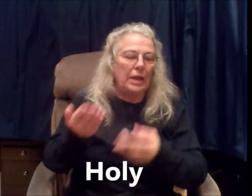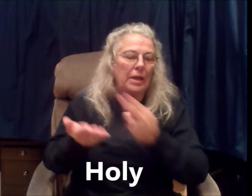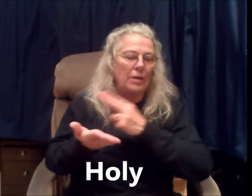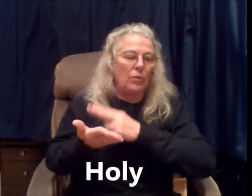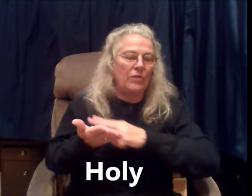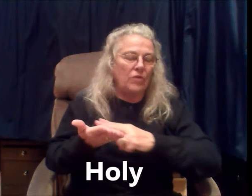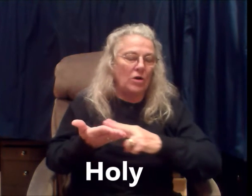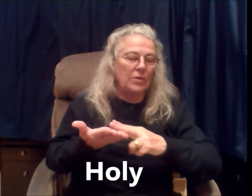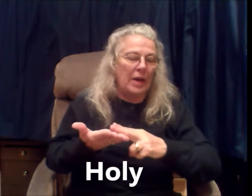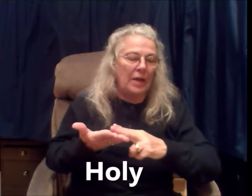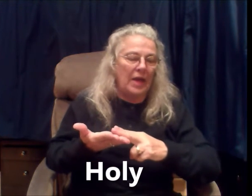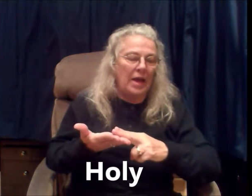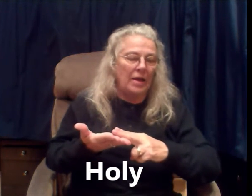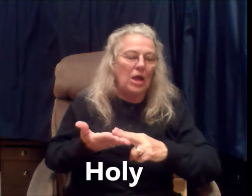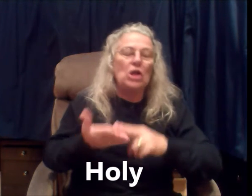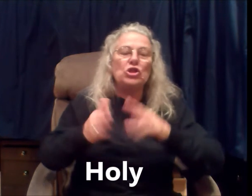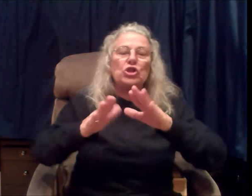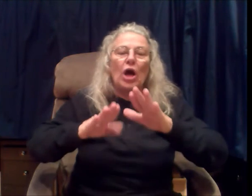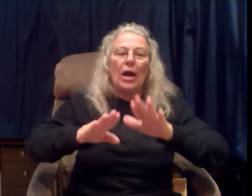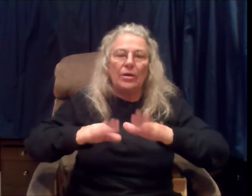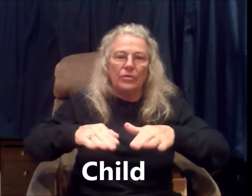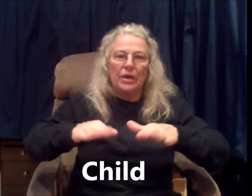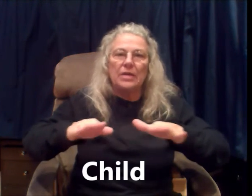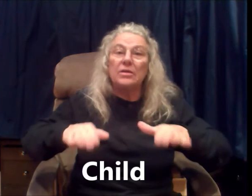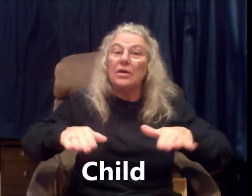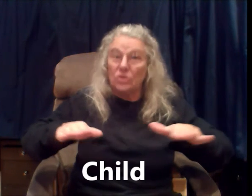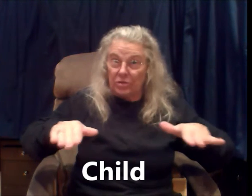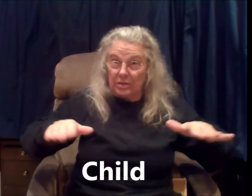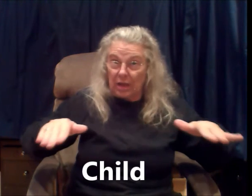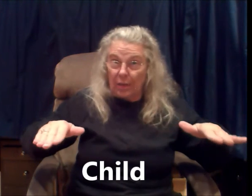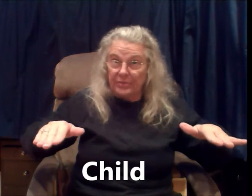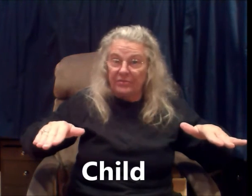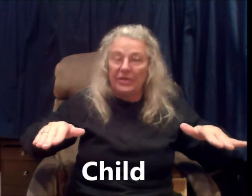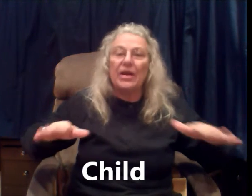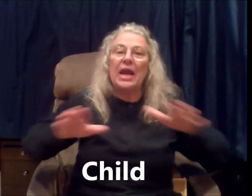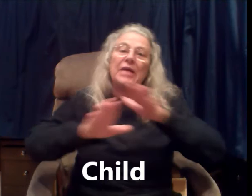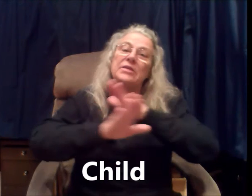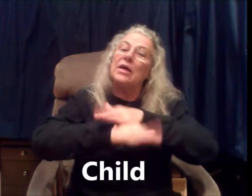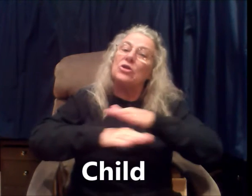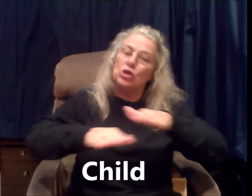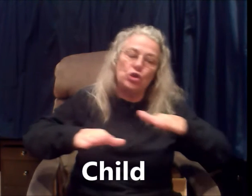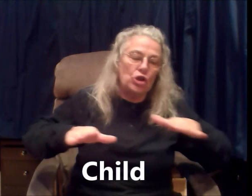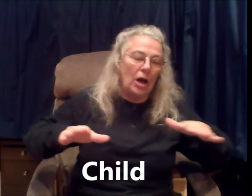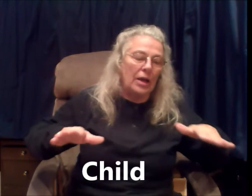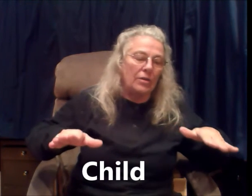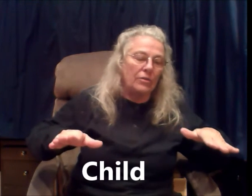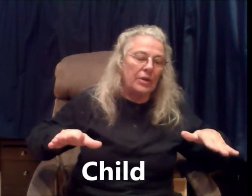Holy, and we've talked about that. Child. Touch the tops of their heads. Child.